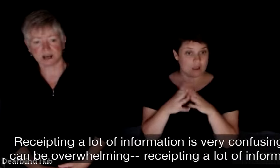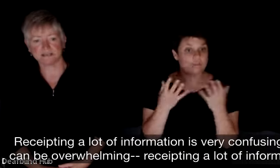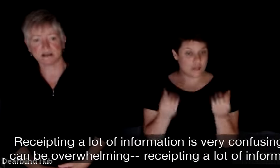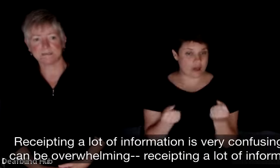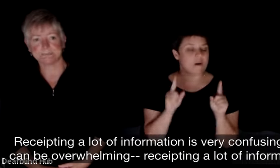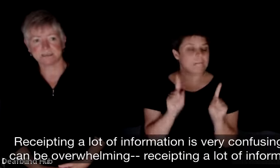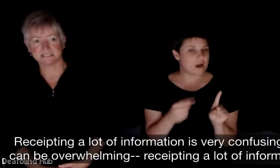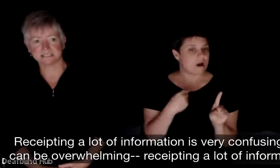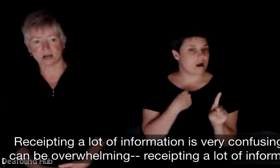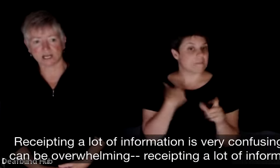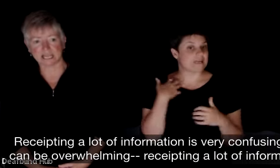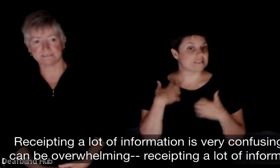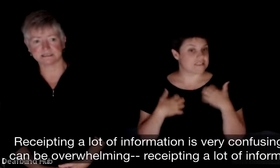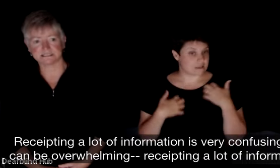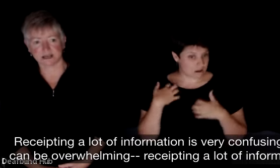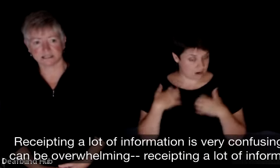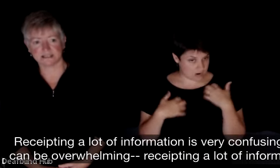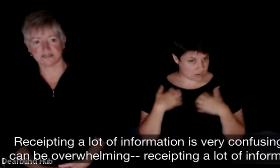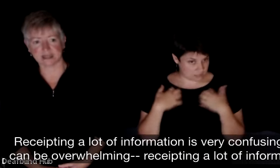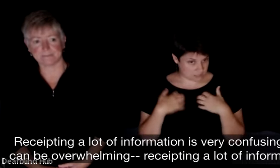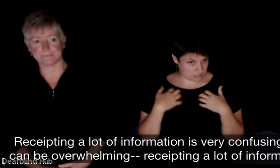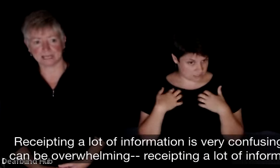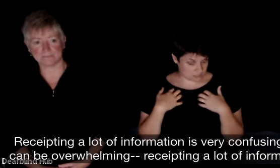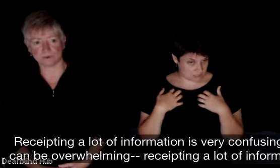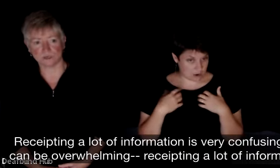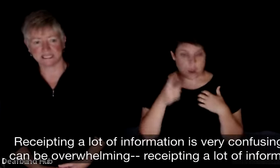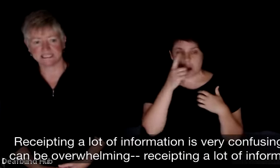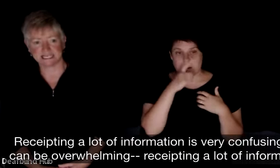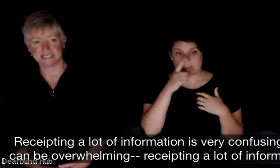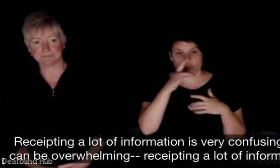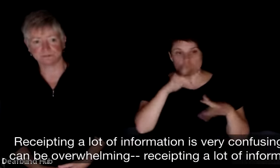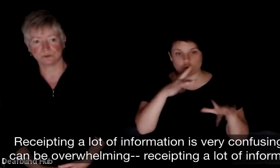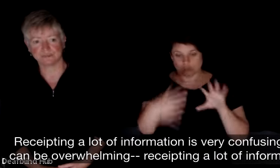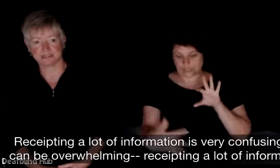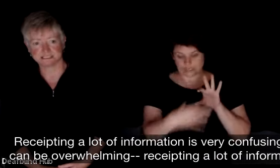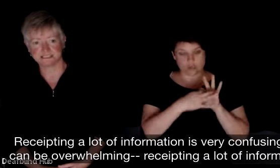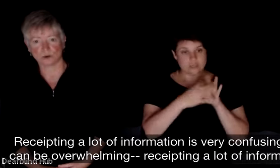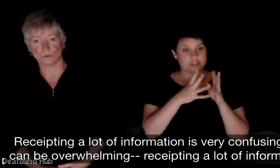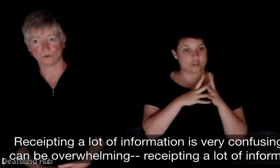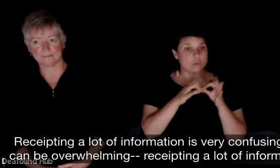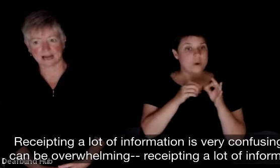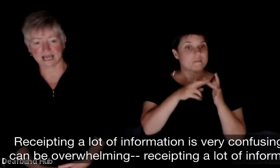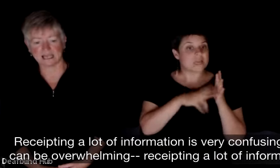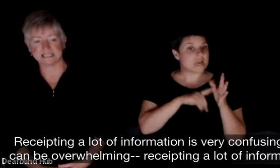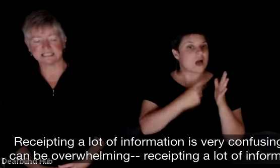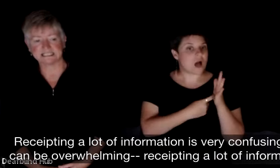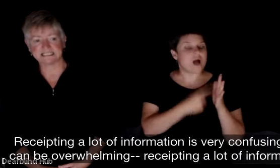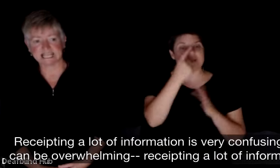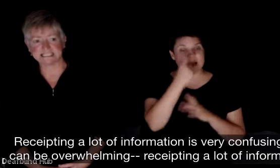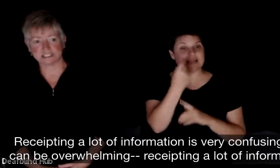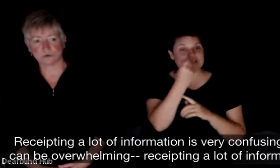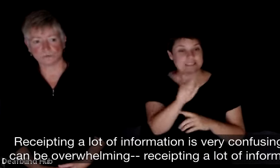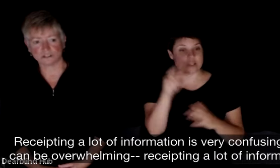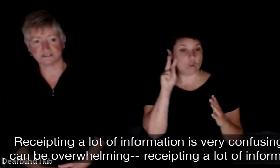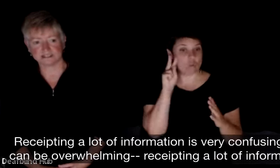I'm excited that people that didn't come to this webinar can still watch this